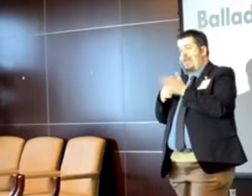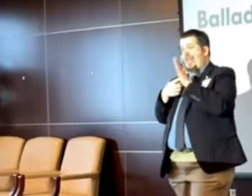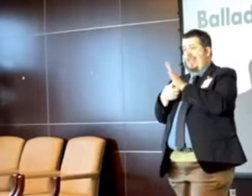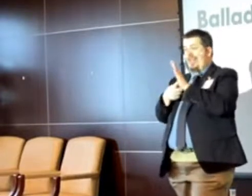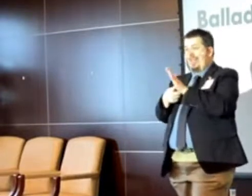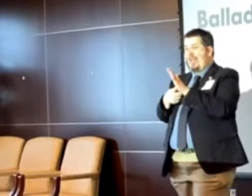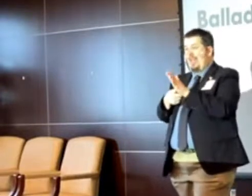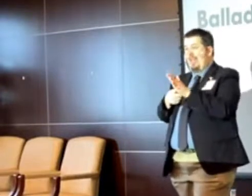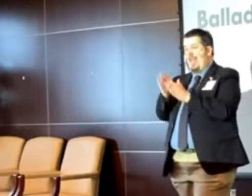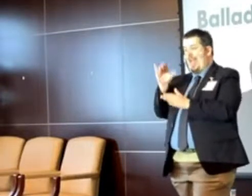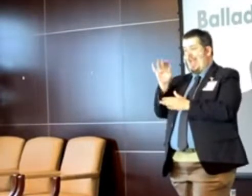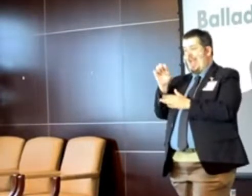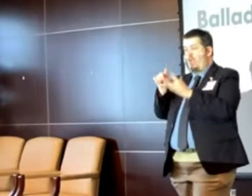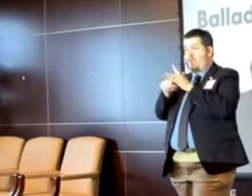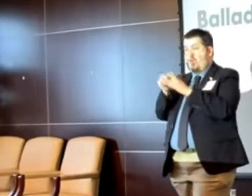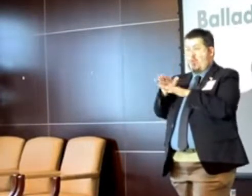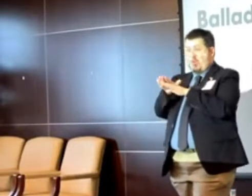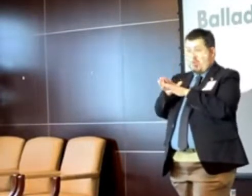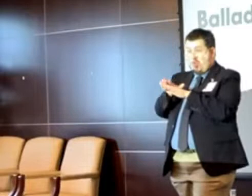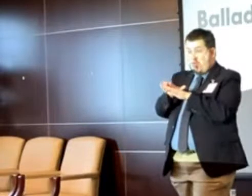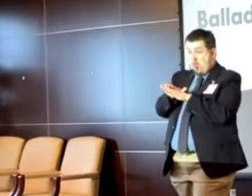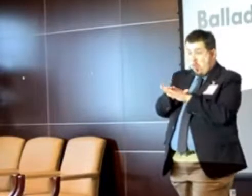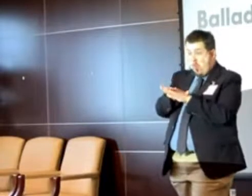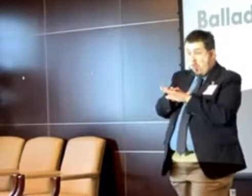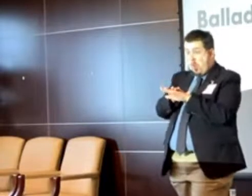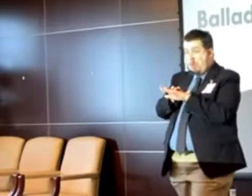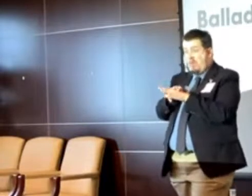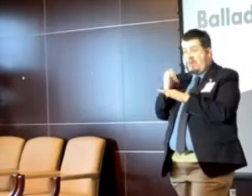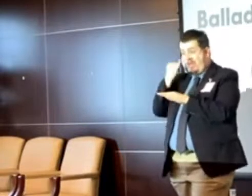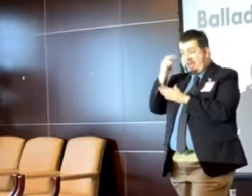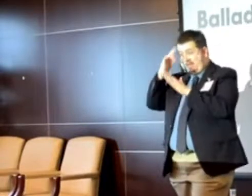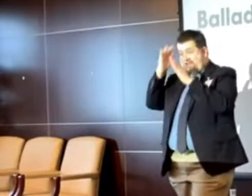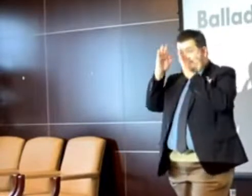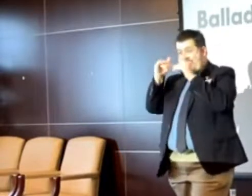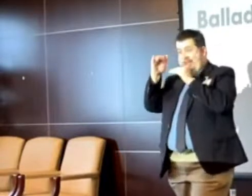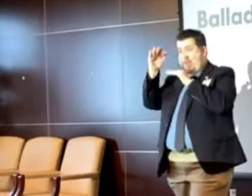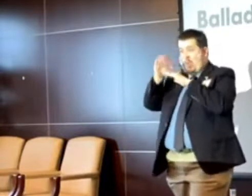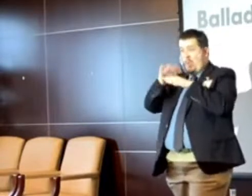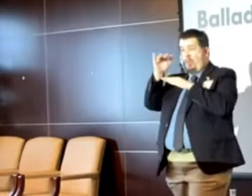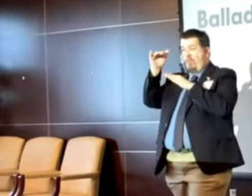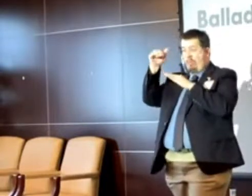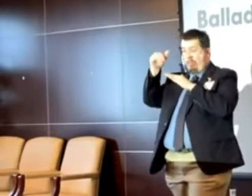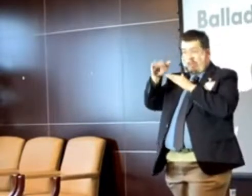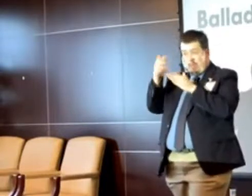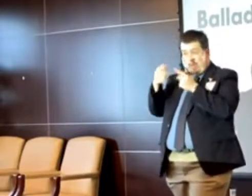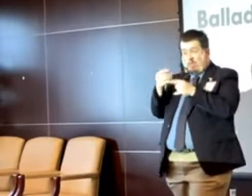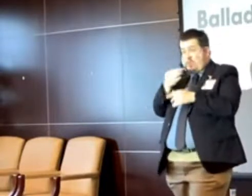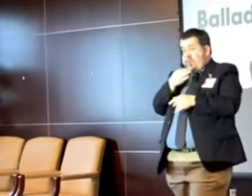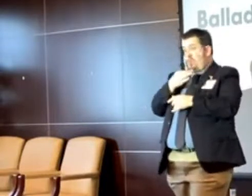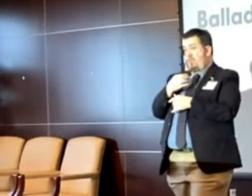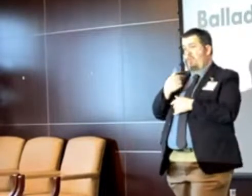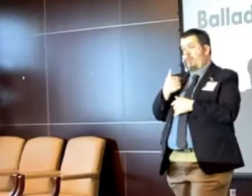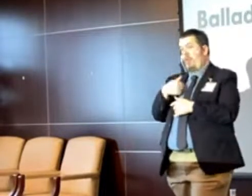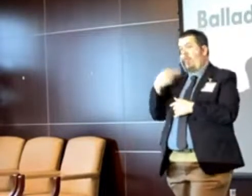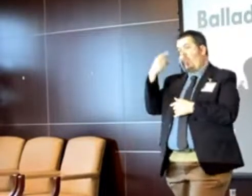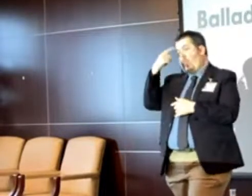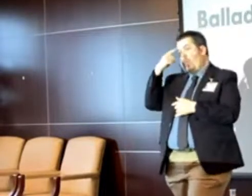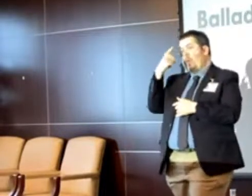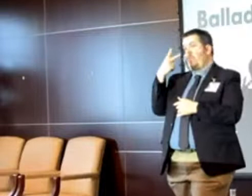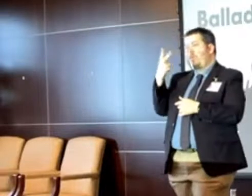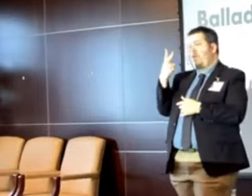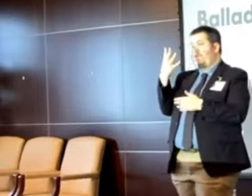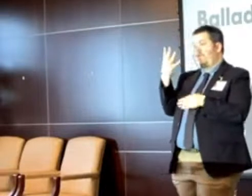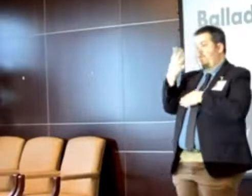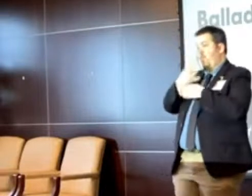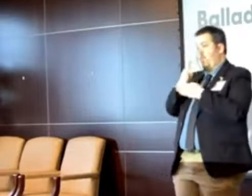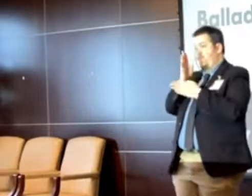that cases are starting to slow down, and you can reasonably expect that a decline will happen soon. Well, we saw about 4 days in